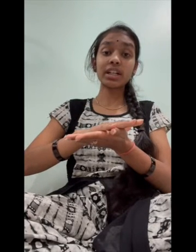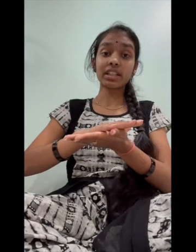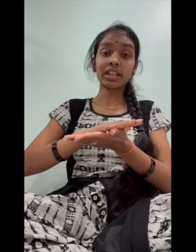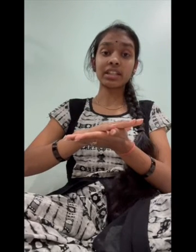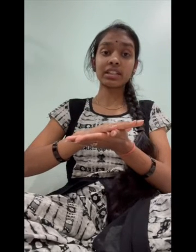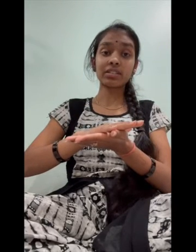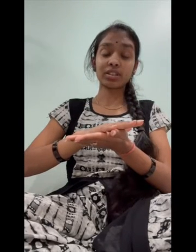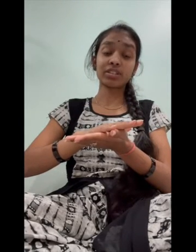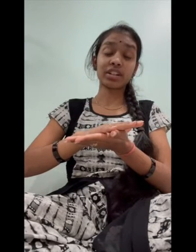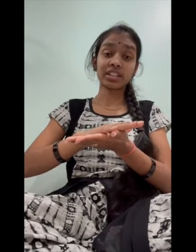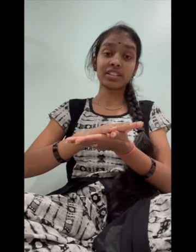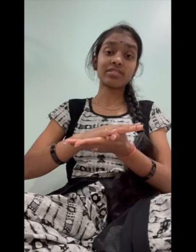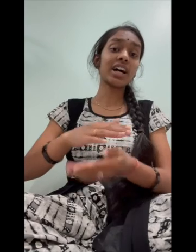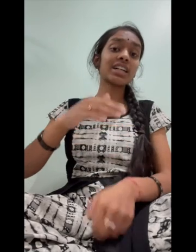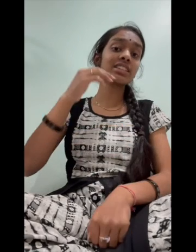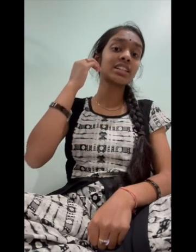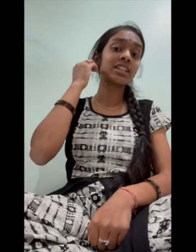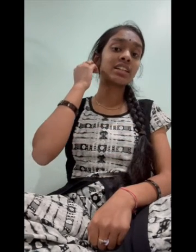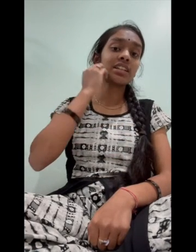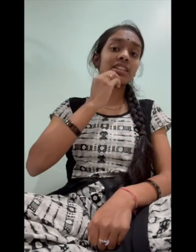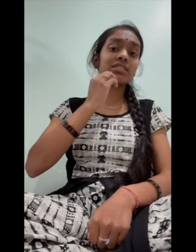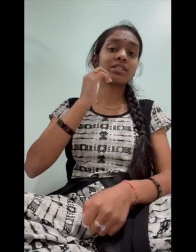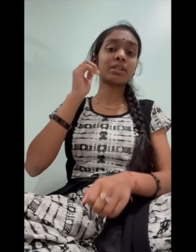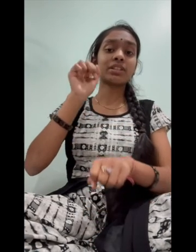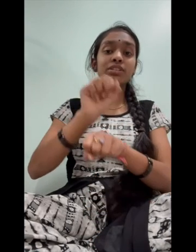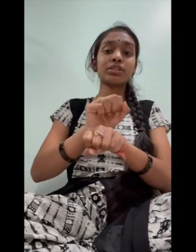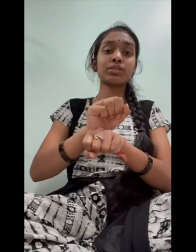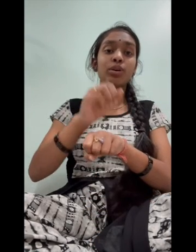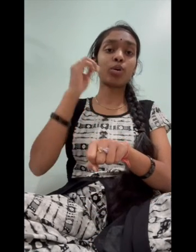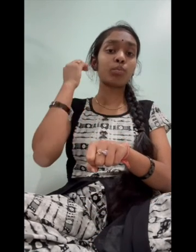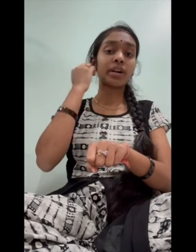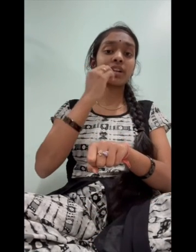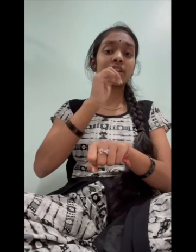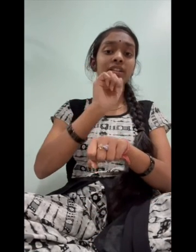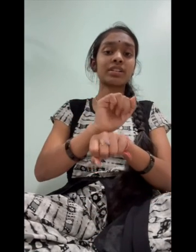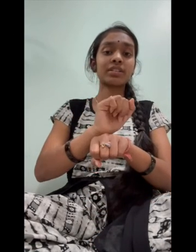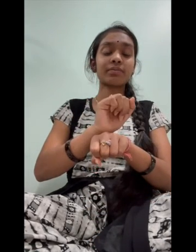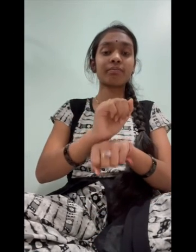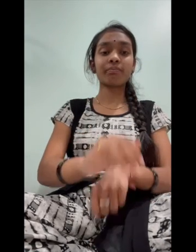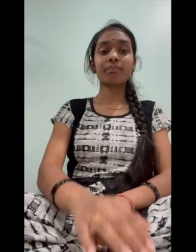quickly or to write it down fast, this would be to do homework.